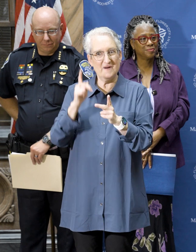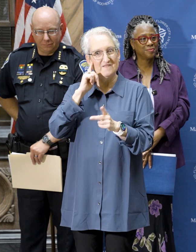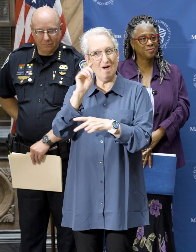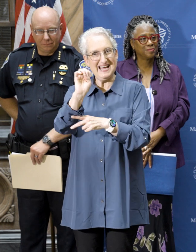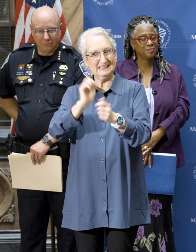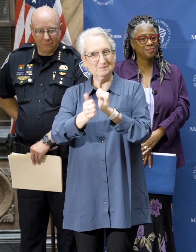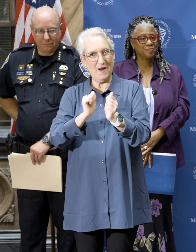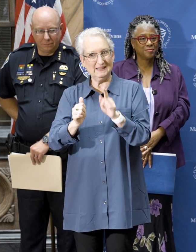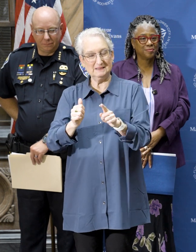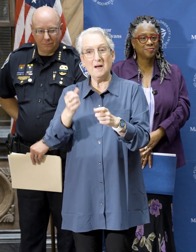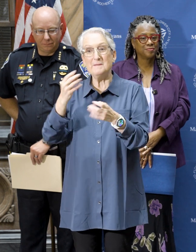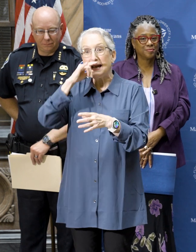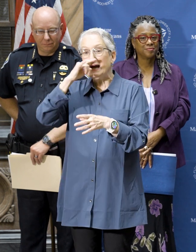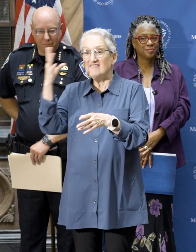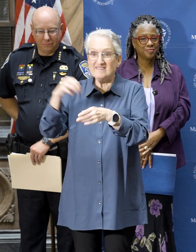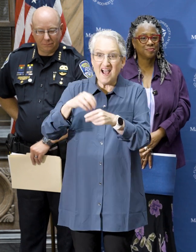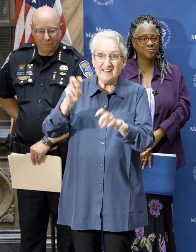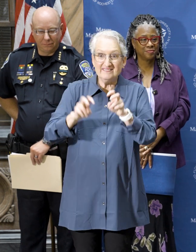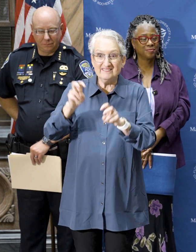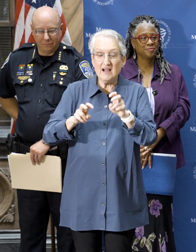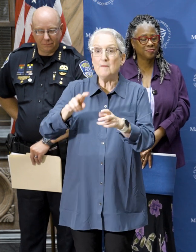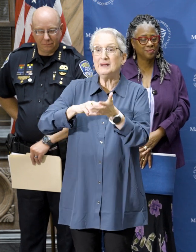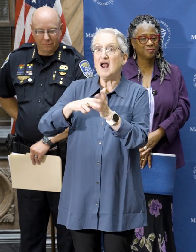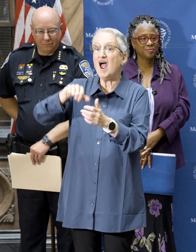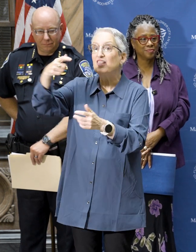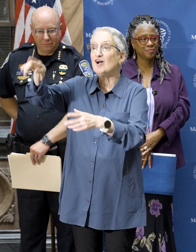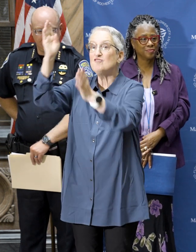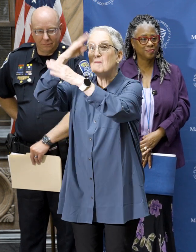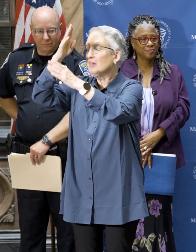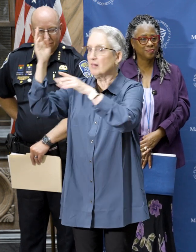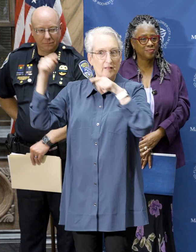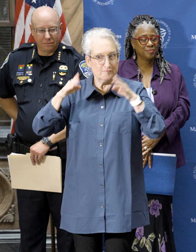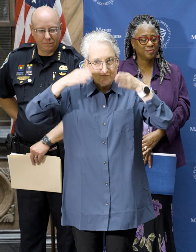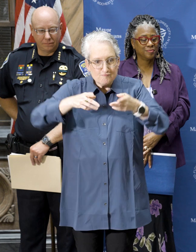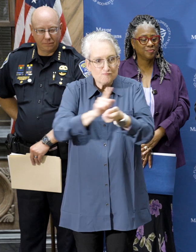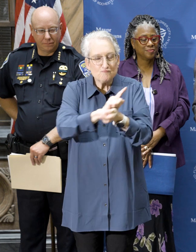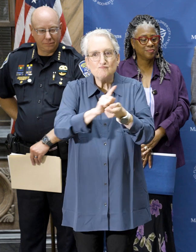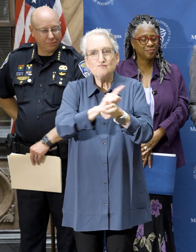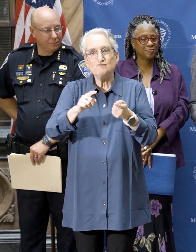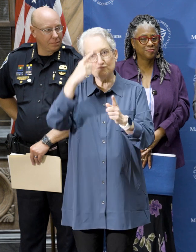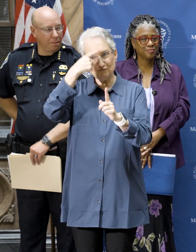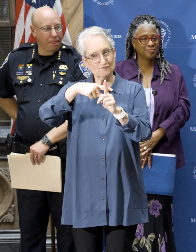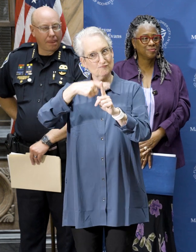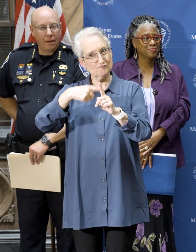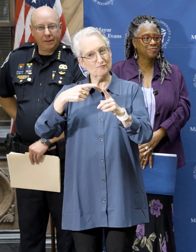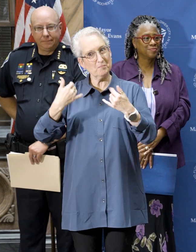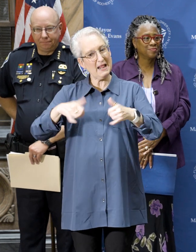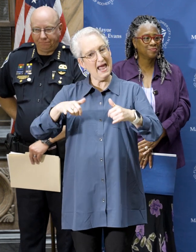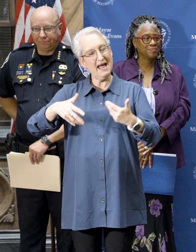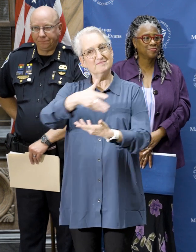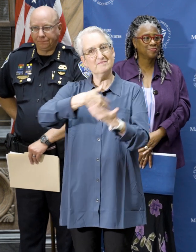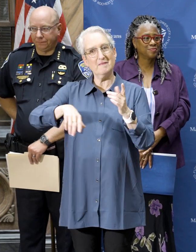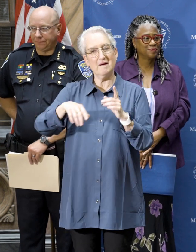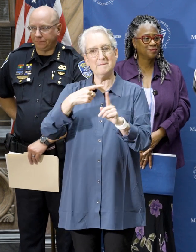in that tournament, that meant that they weren't hanging out, getting into trouble. They were meeting new friends and playing in a tournament where they got some great projects, where they made